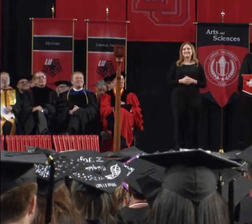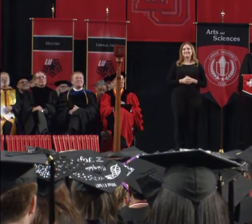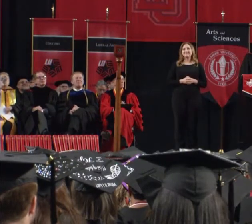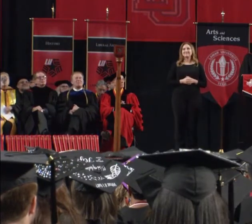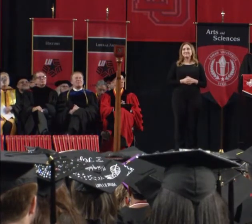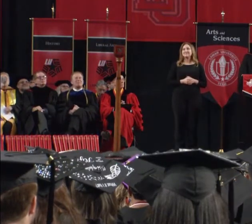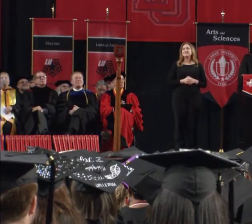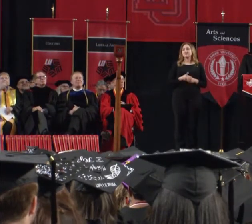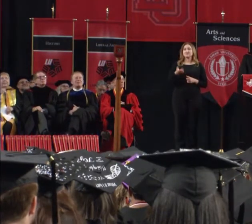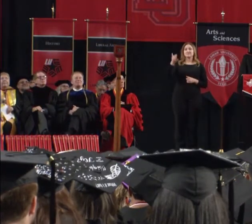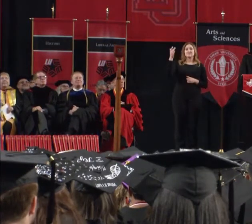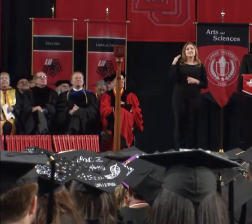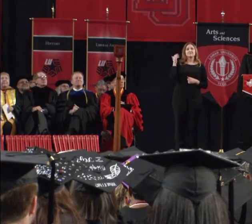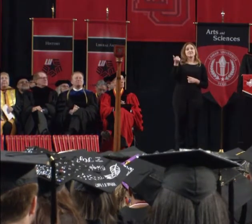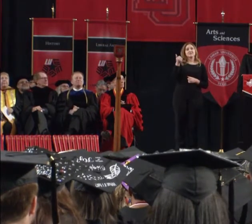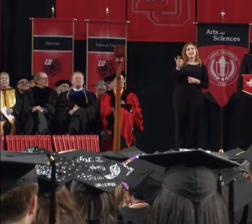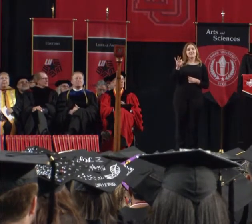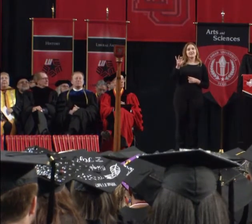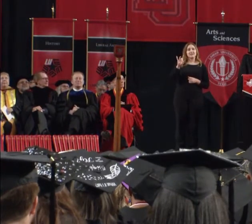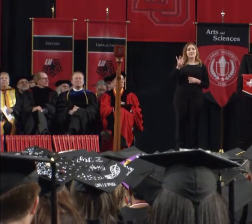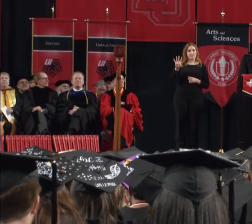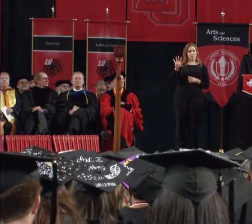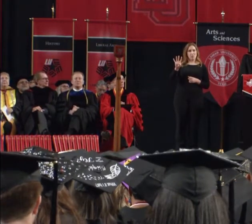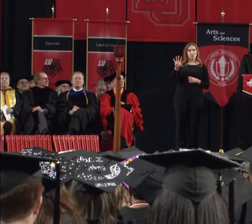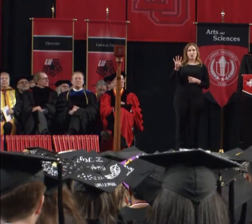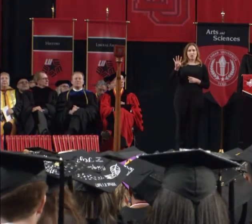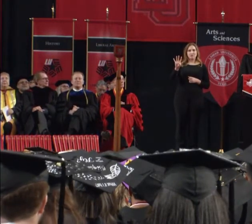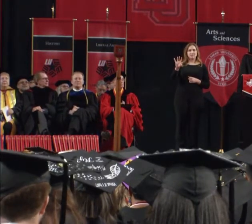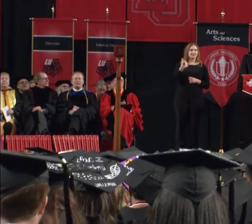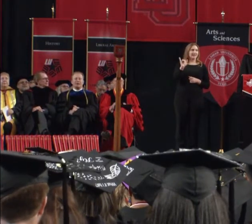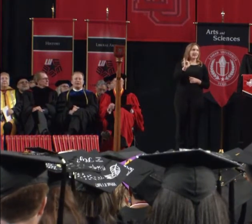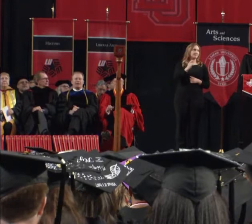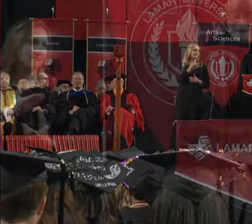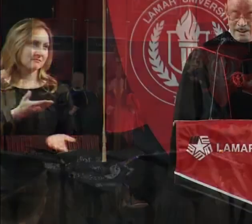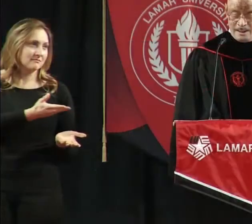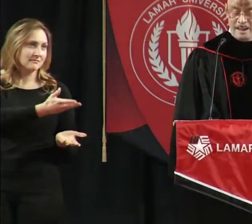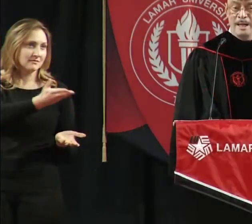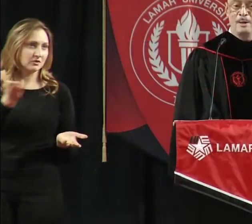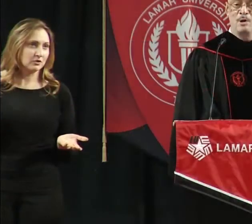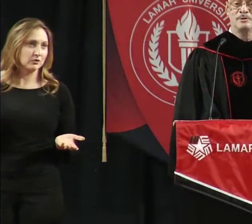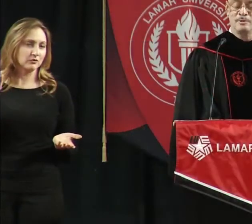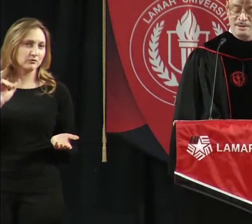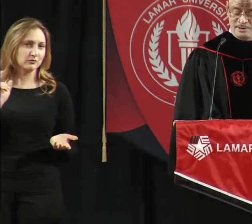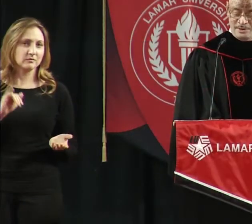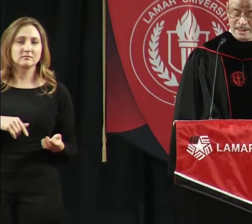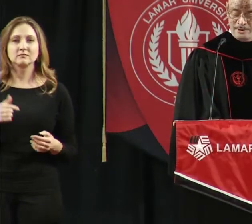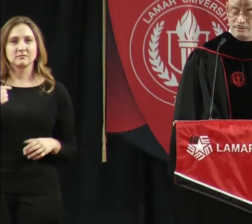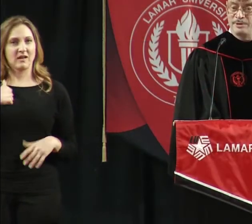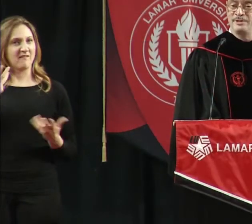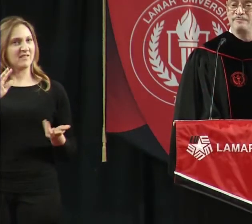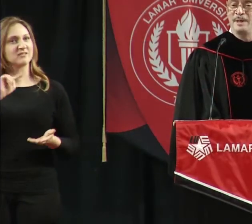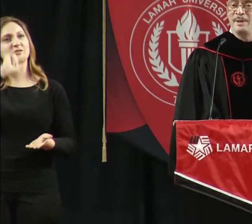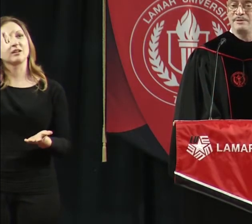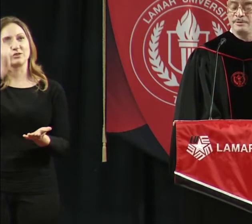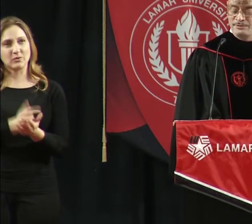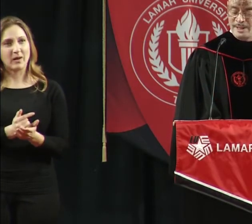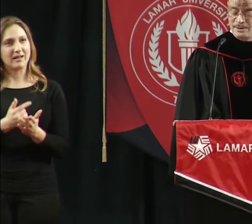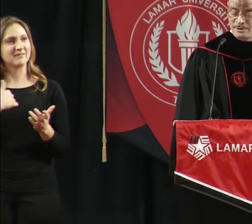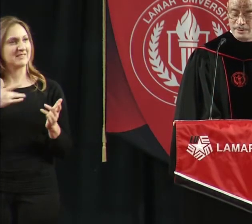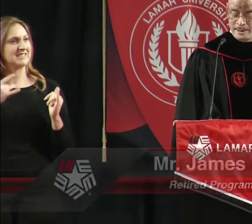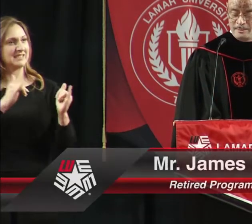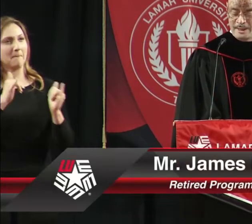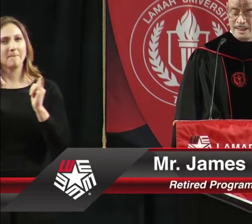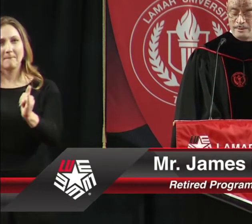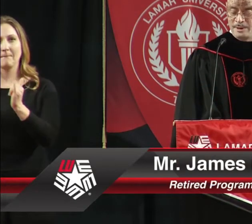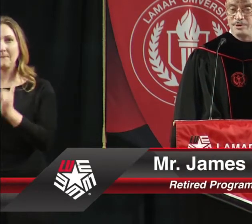So back in 1984, just like these graduates here tonight, I walked across the stage to receive my Bachelor of